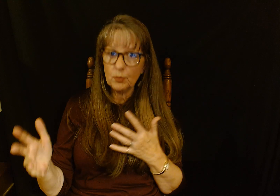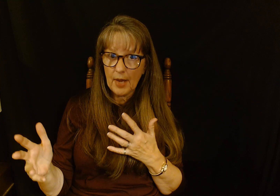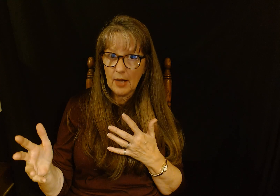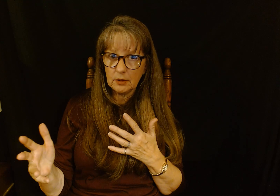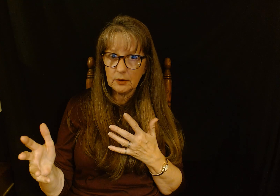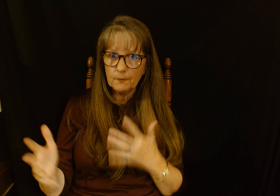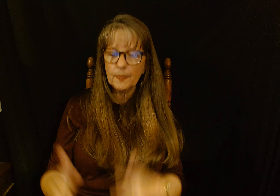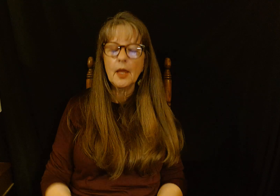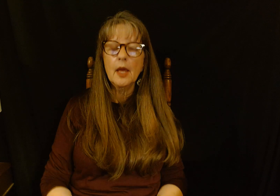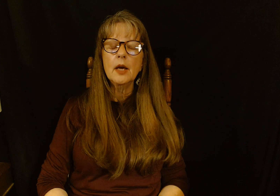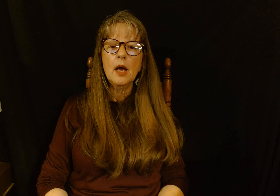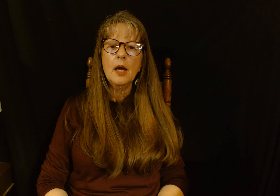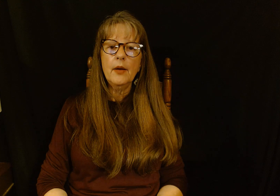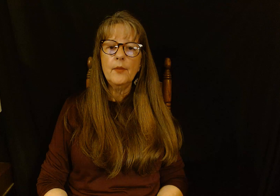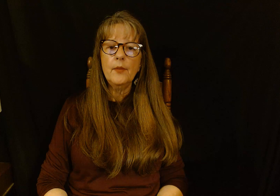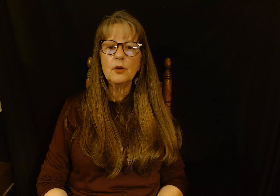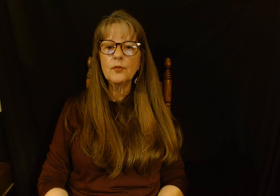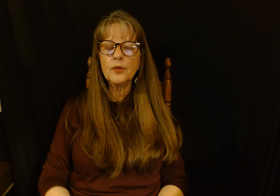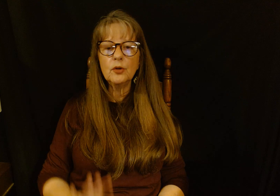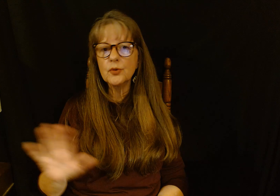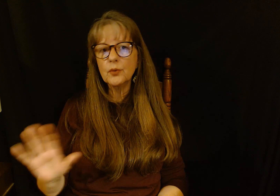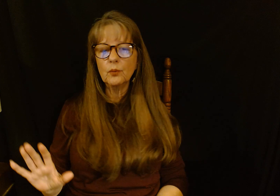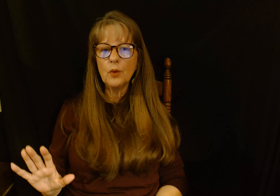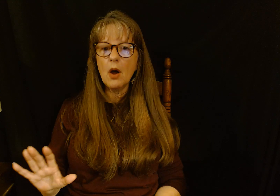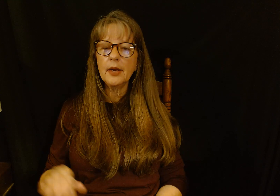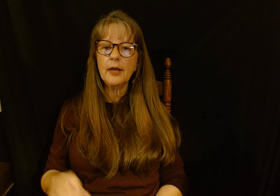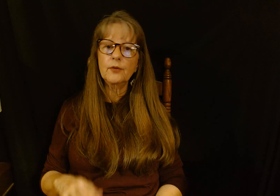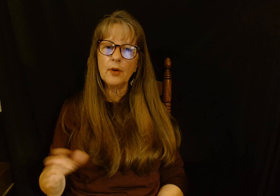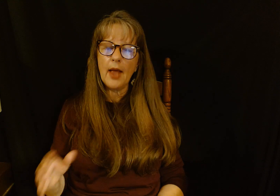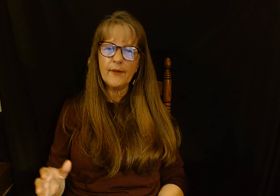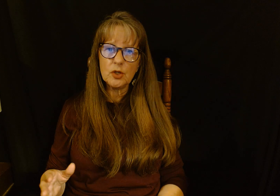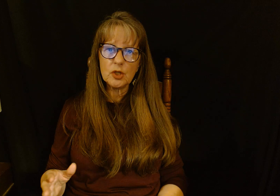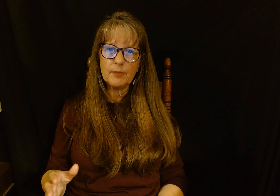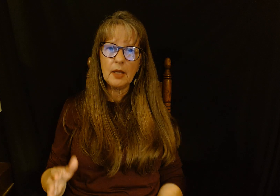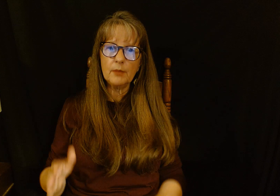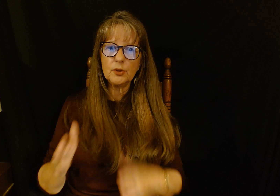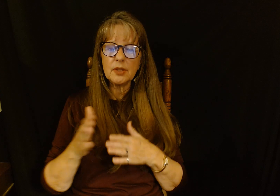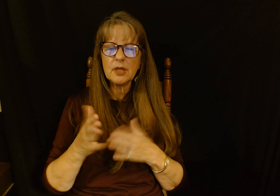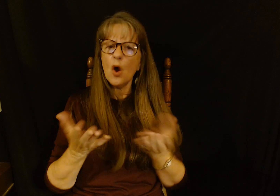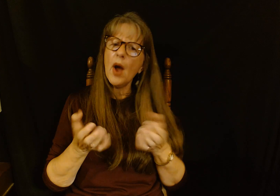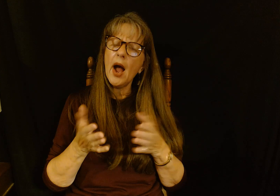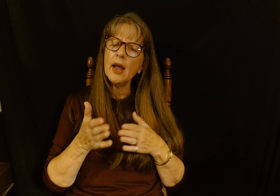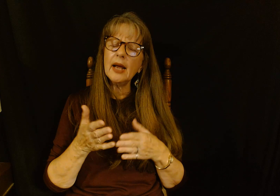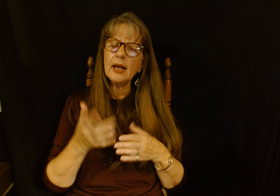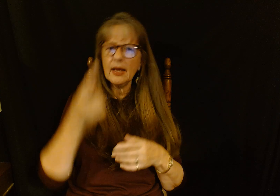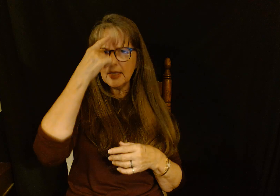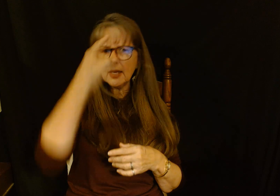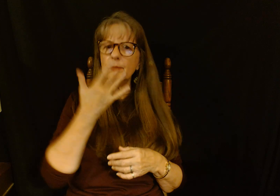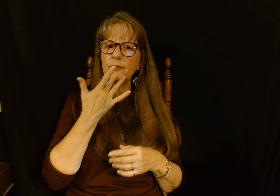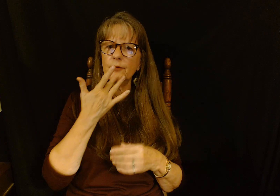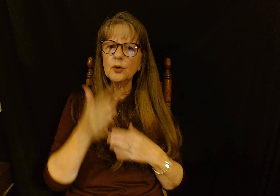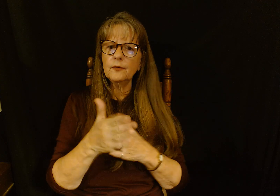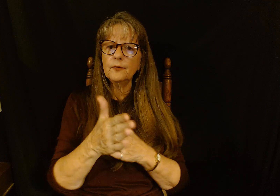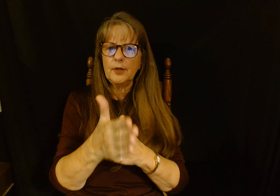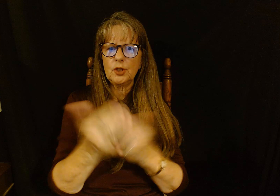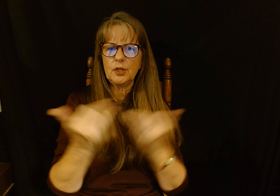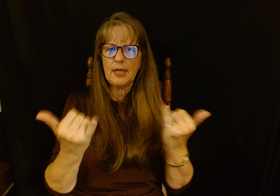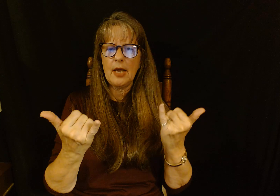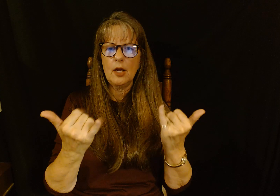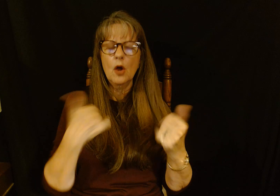spelled. Don't think you're doing it wrong if you're having to spell it, but you can say, oh, I think I prefer fish today, or